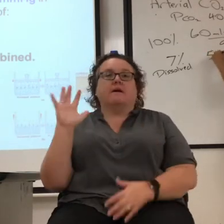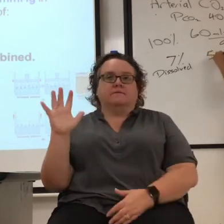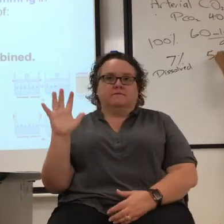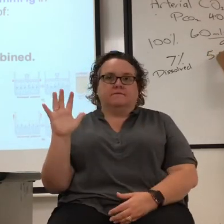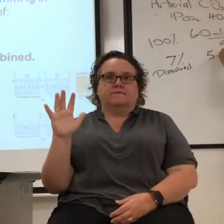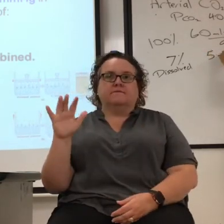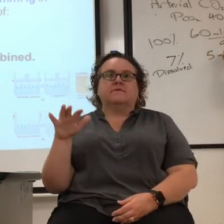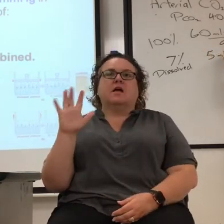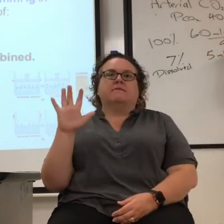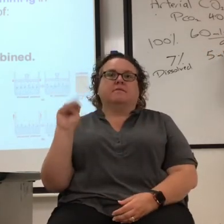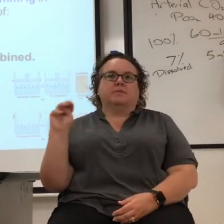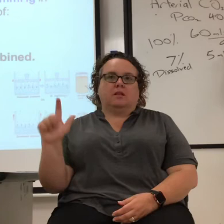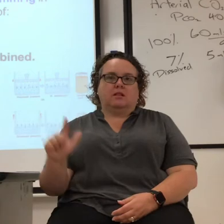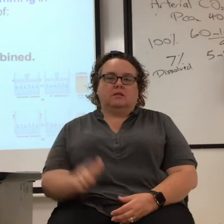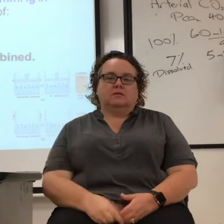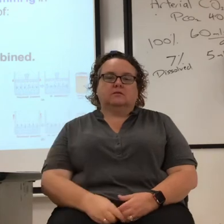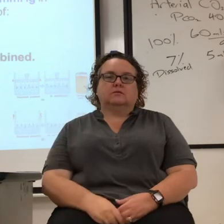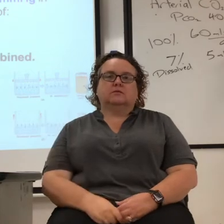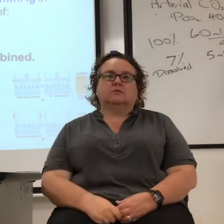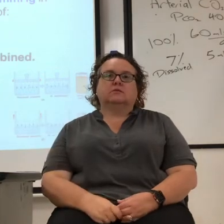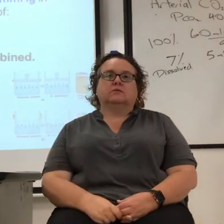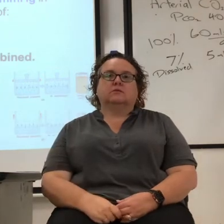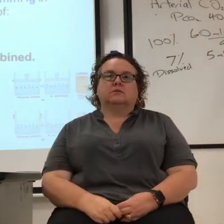5 mL.